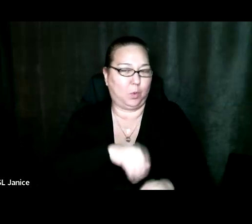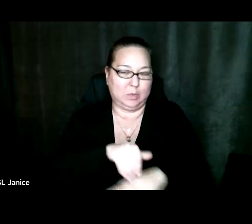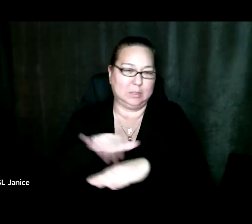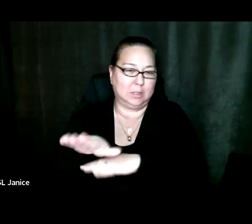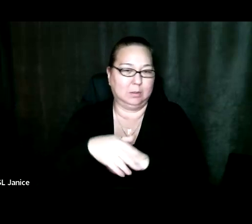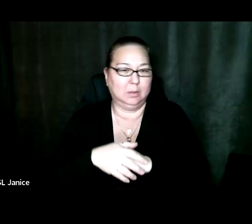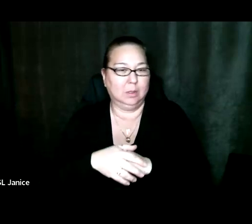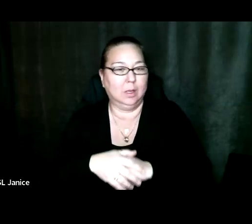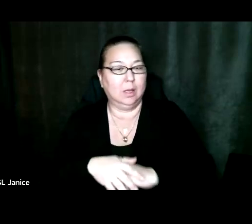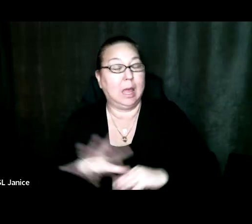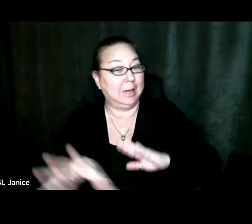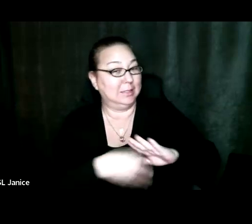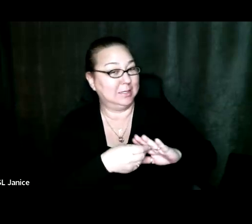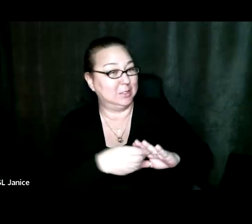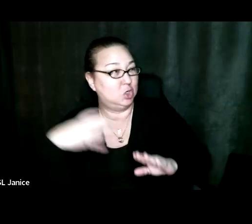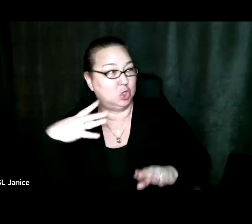Chief Bloom.